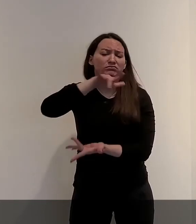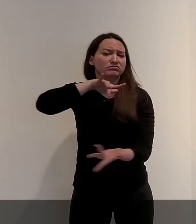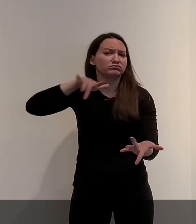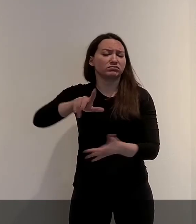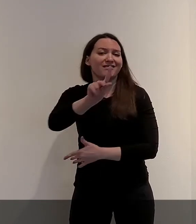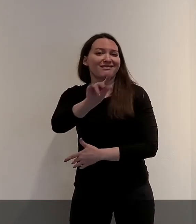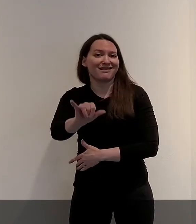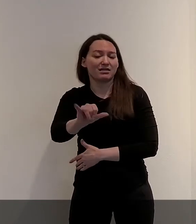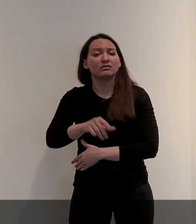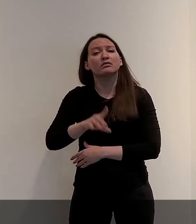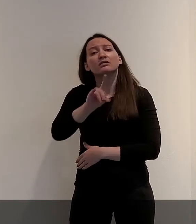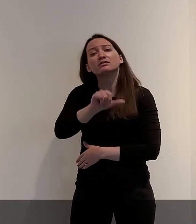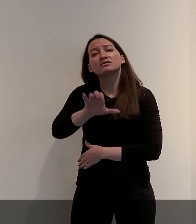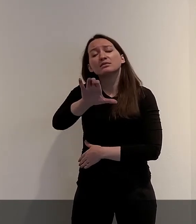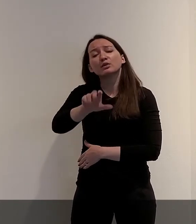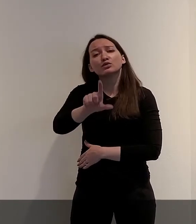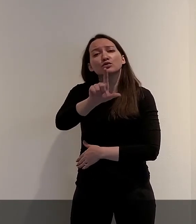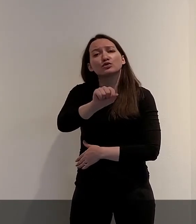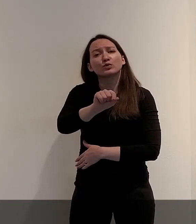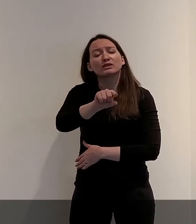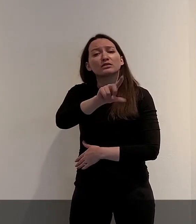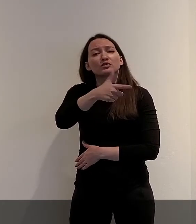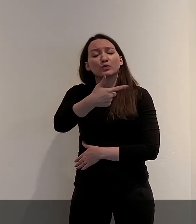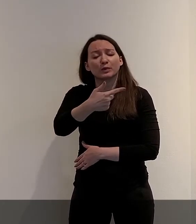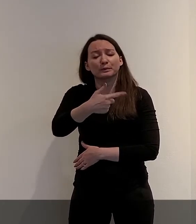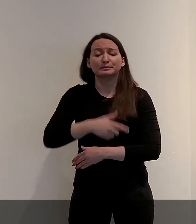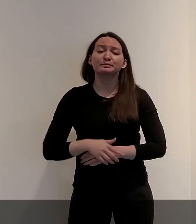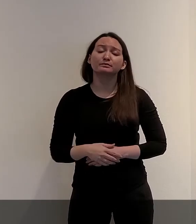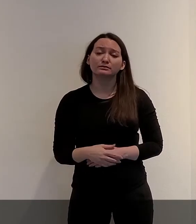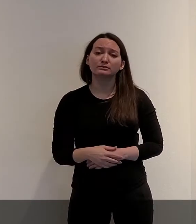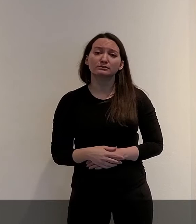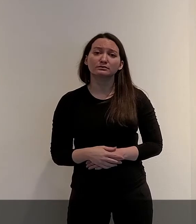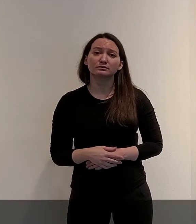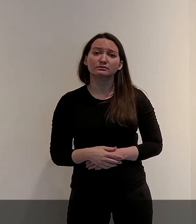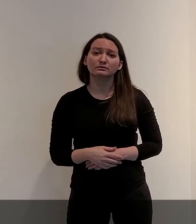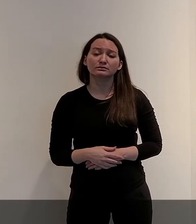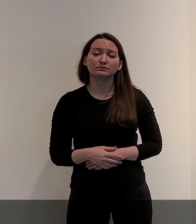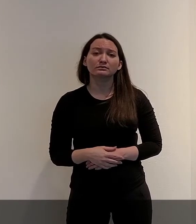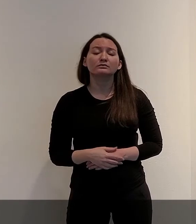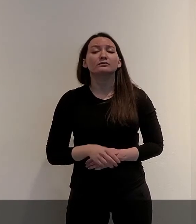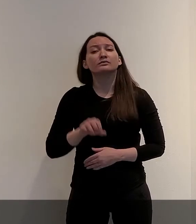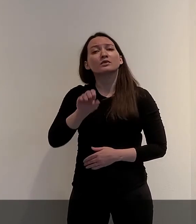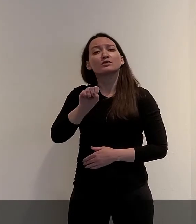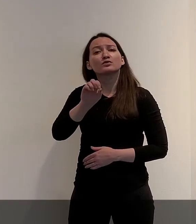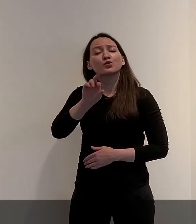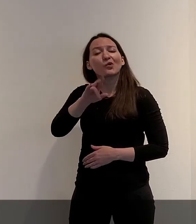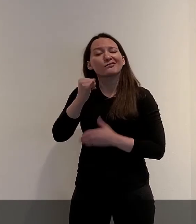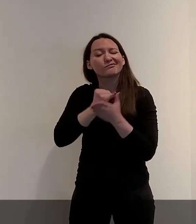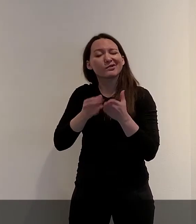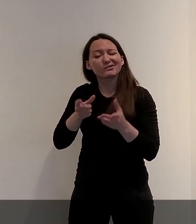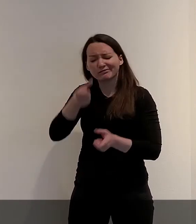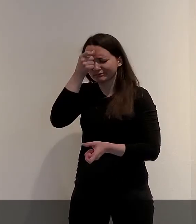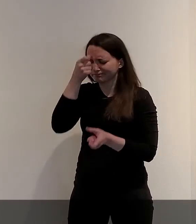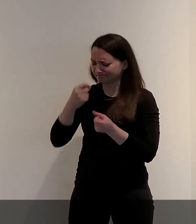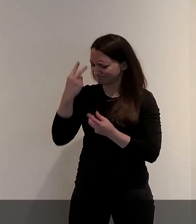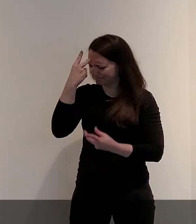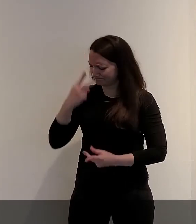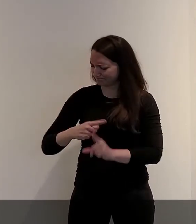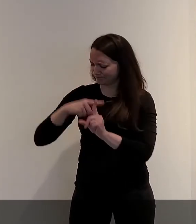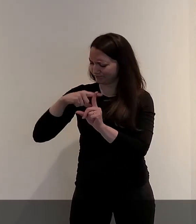2021. Sora reflects on climate change, trauma associated with water, and the merging of